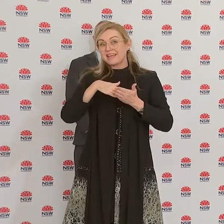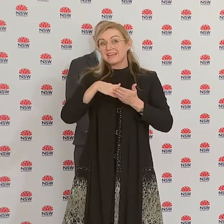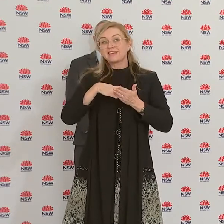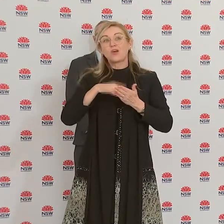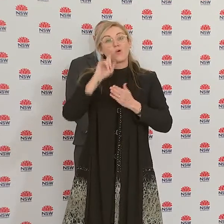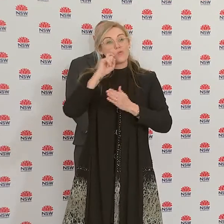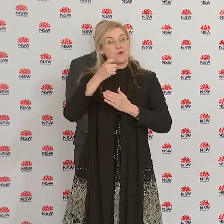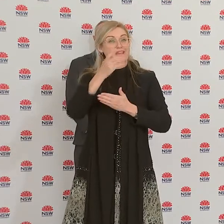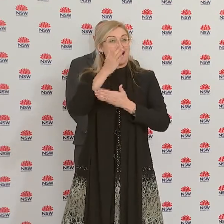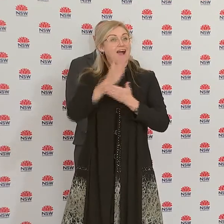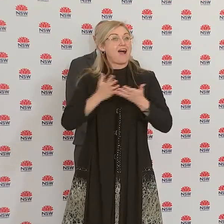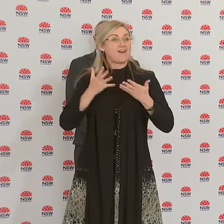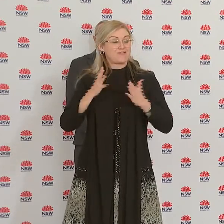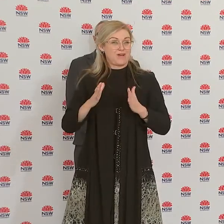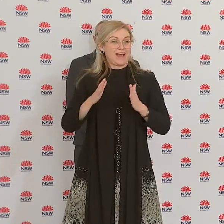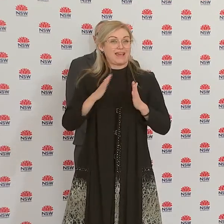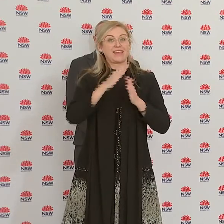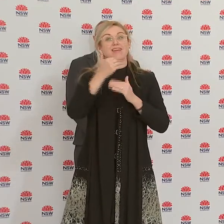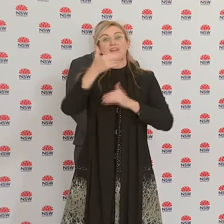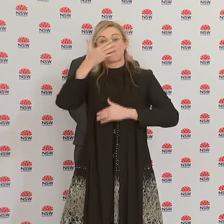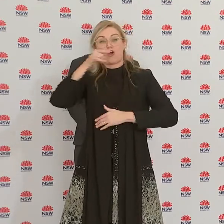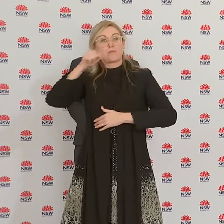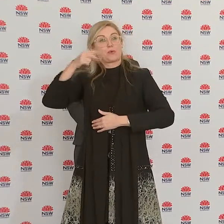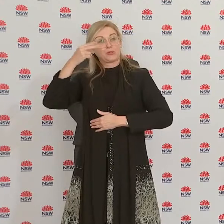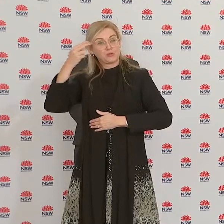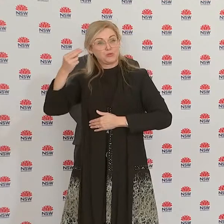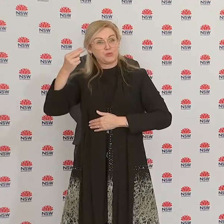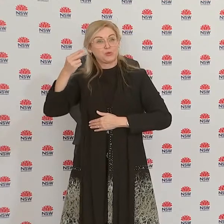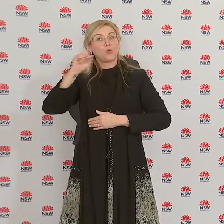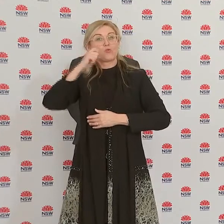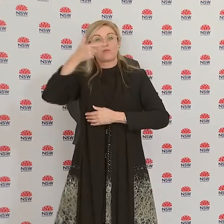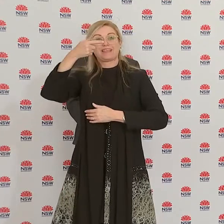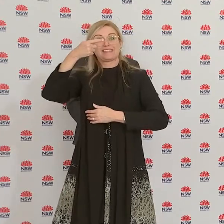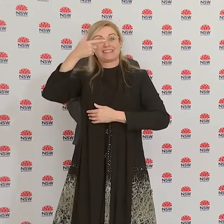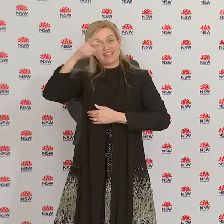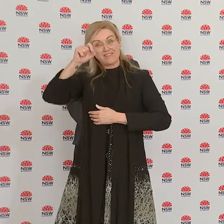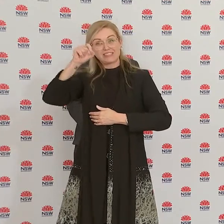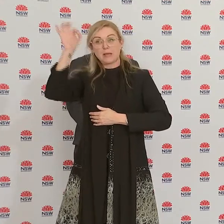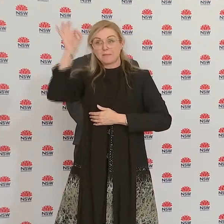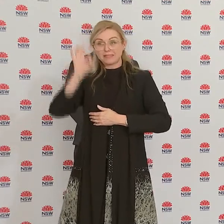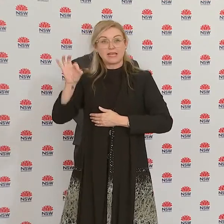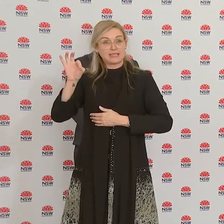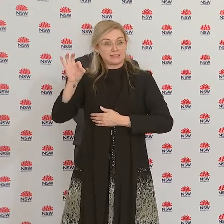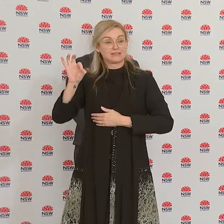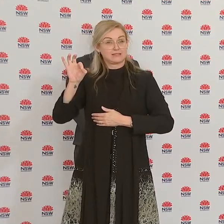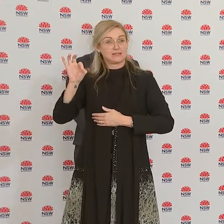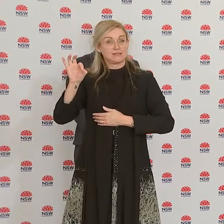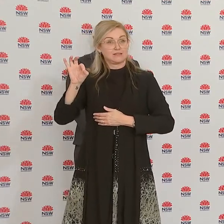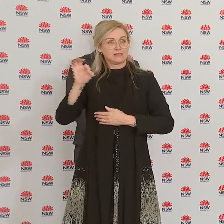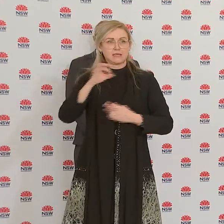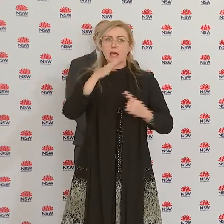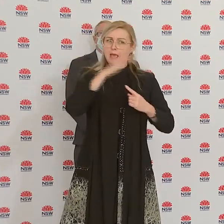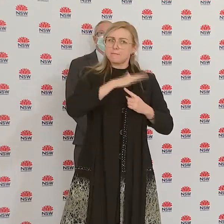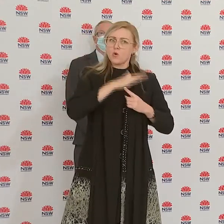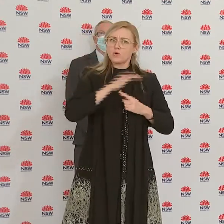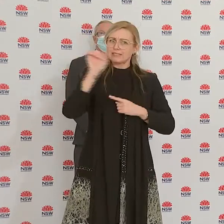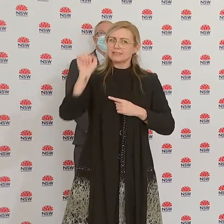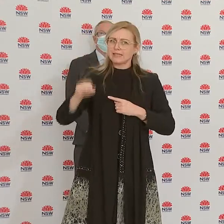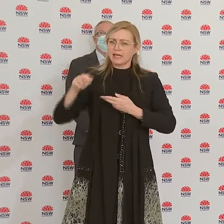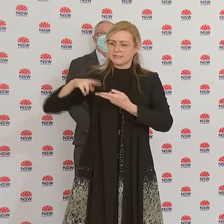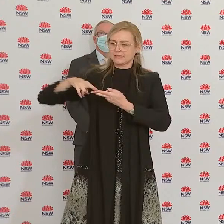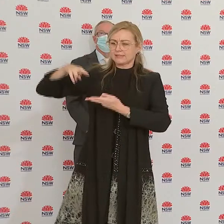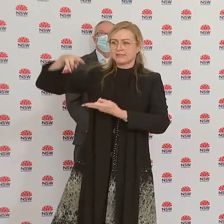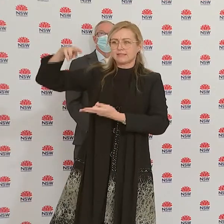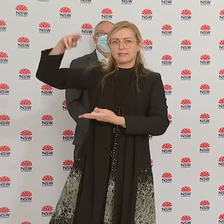target. Give or take, and 9.2 million jabs gets us to 70%. But that's all critical and important, but that also has to be put